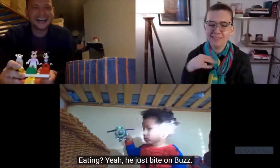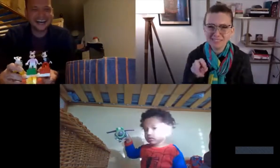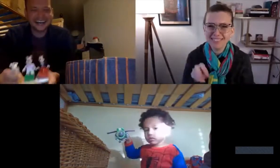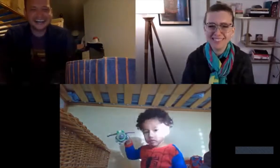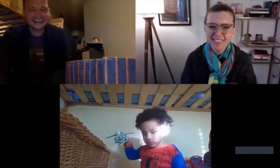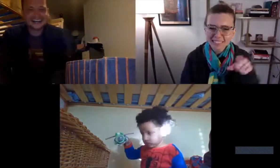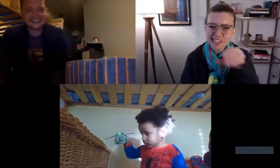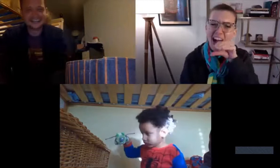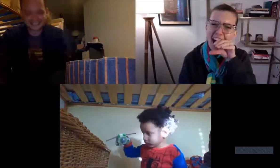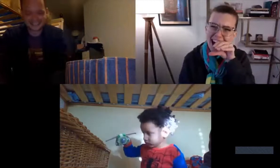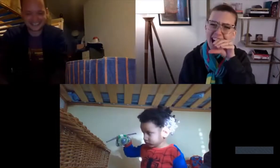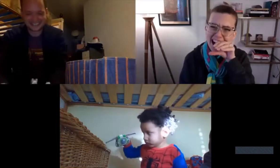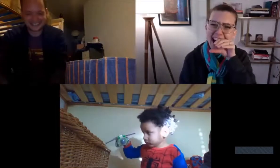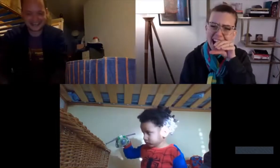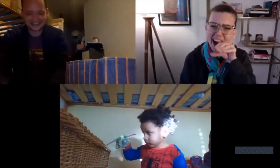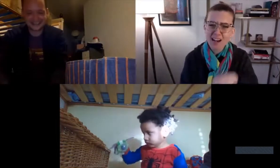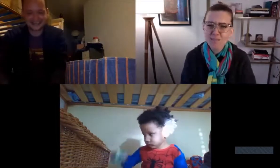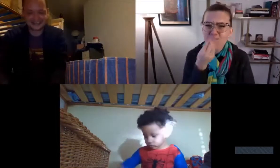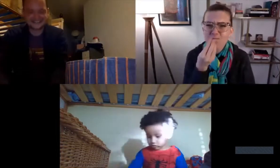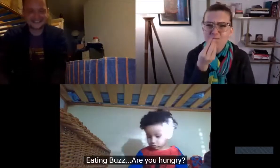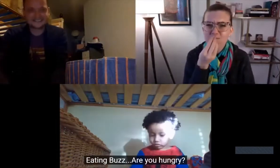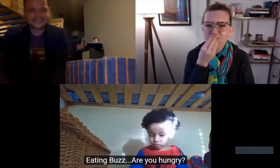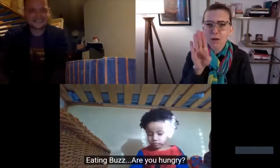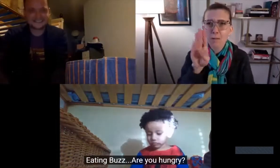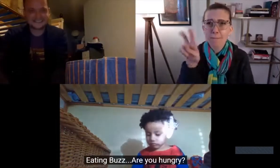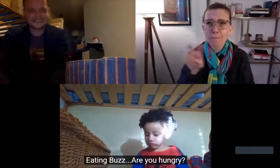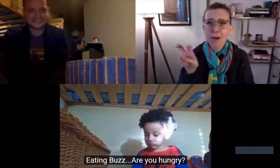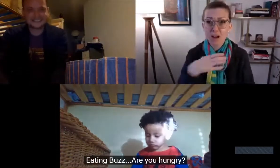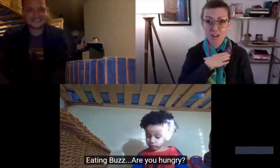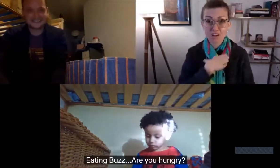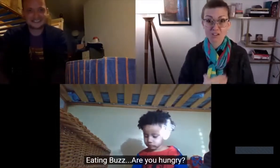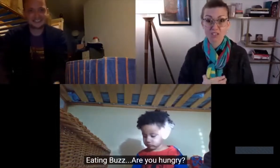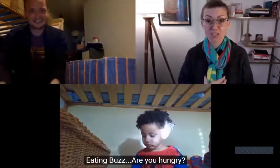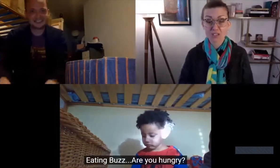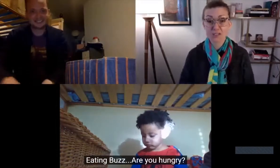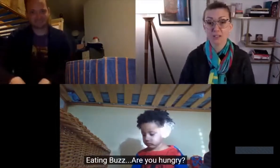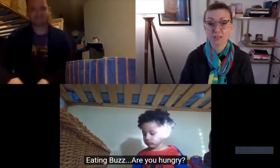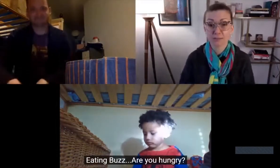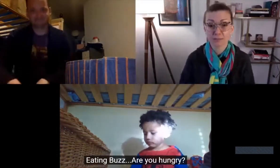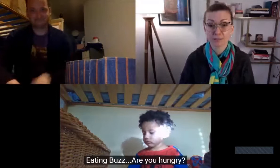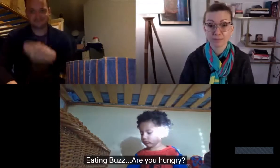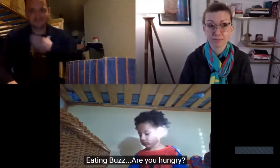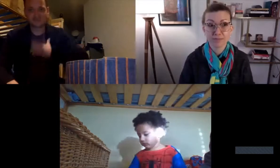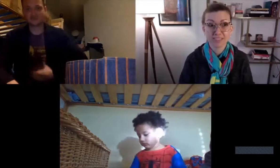He just bit on Buzz. Are you hungry?